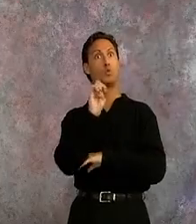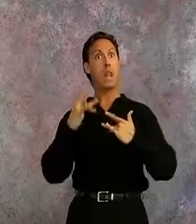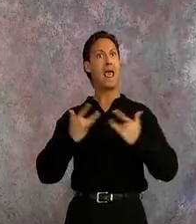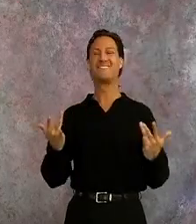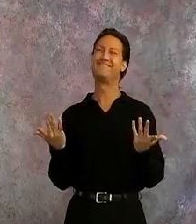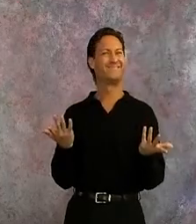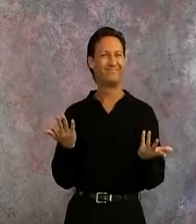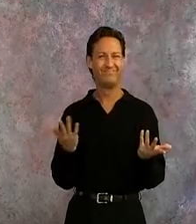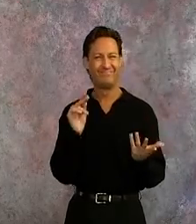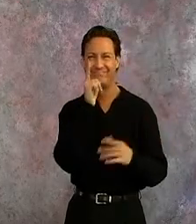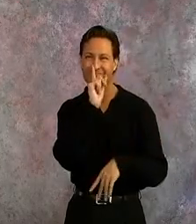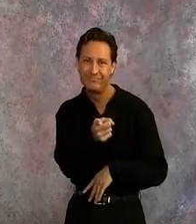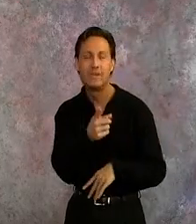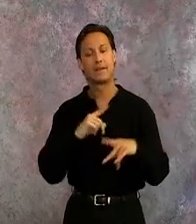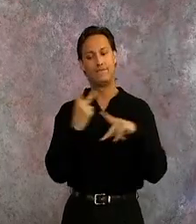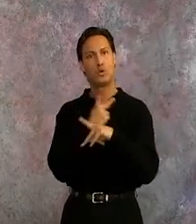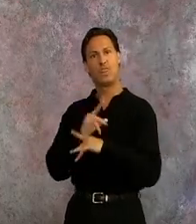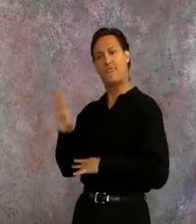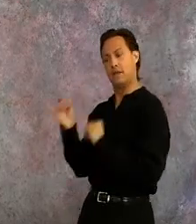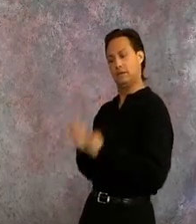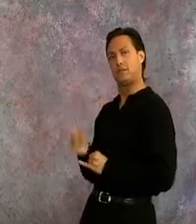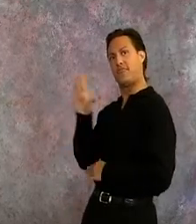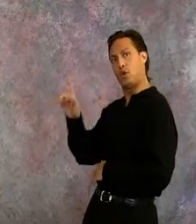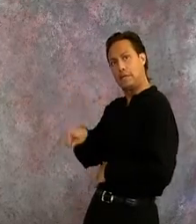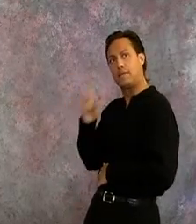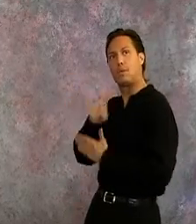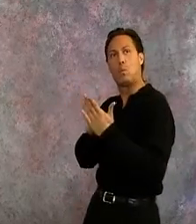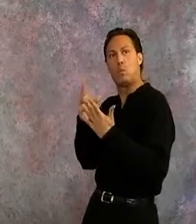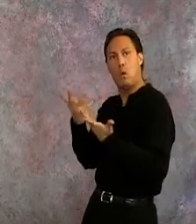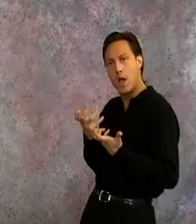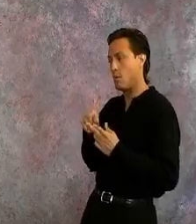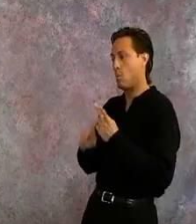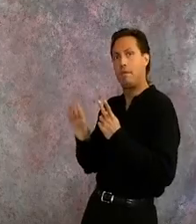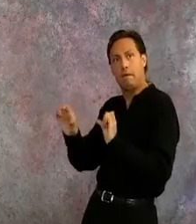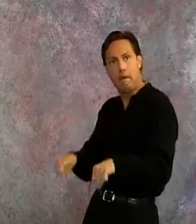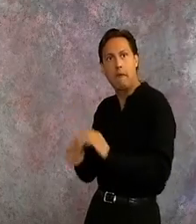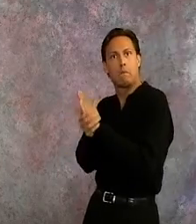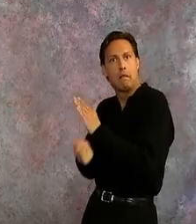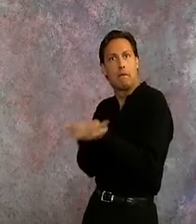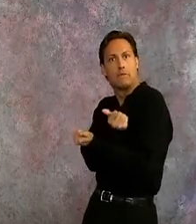what their certain skills and interests and needs and abilities are. And so designing kind